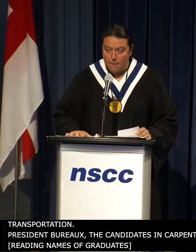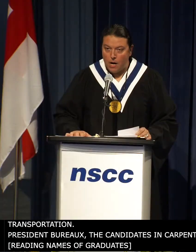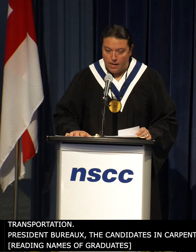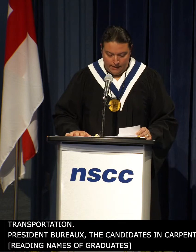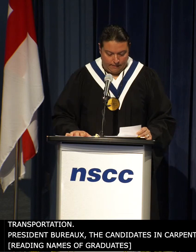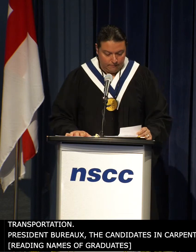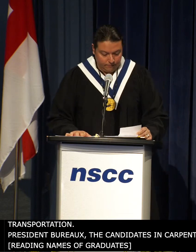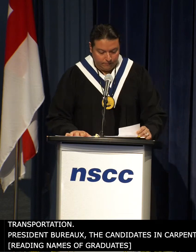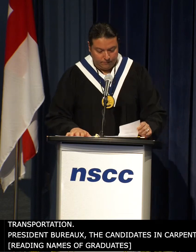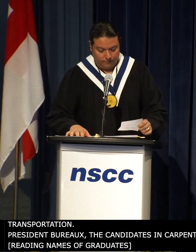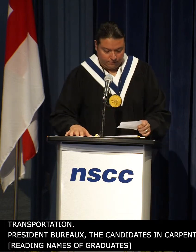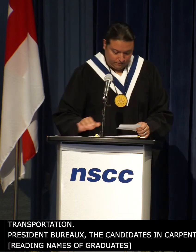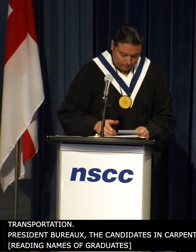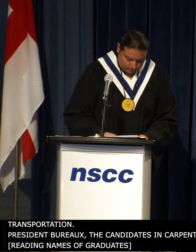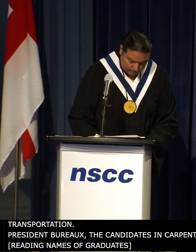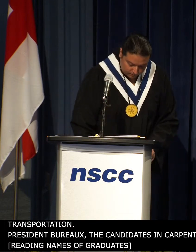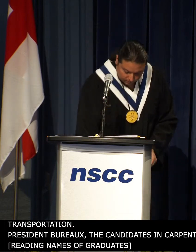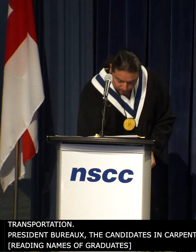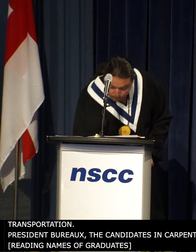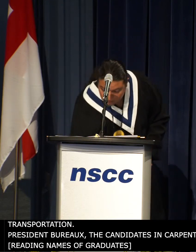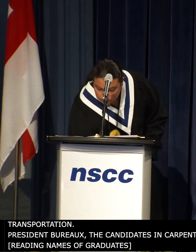Poria Rabani.